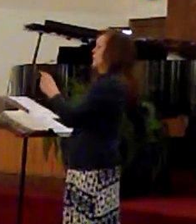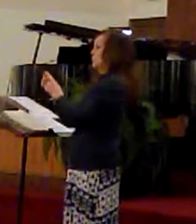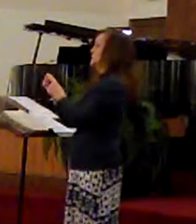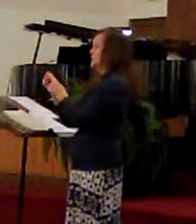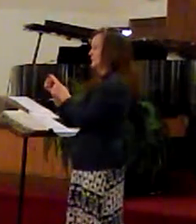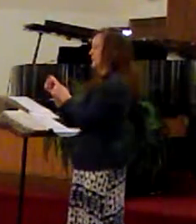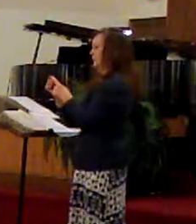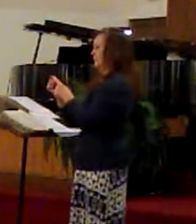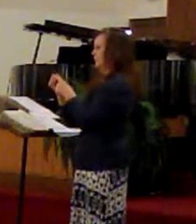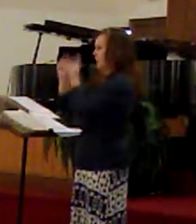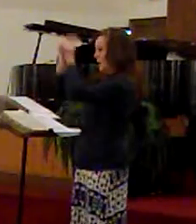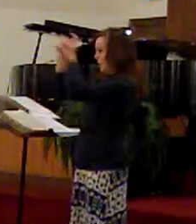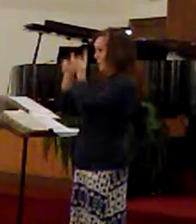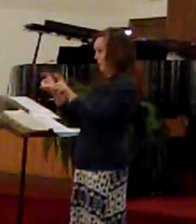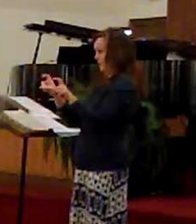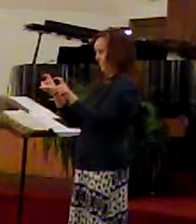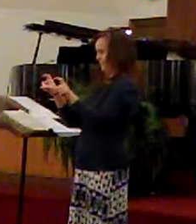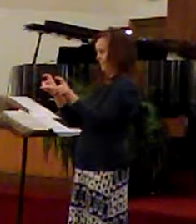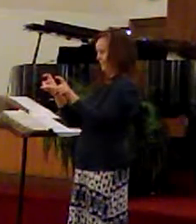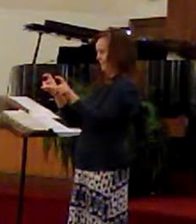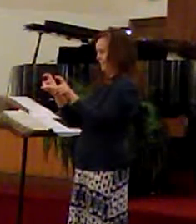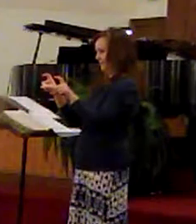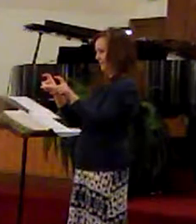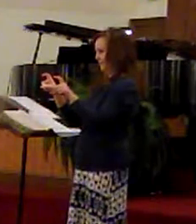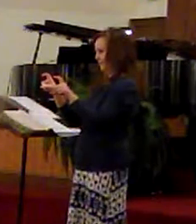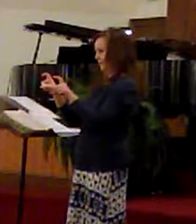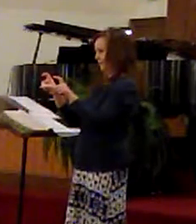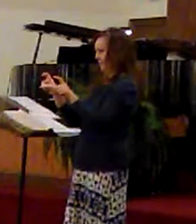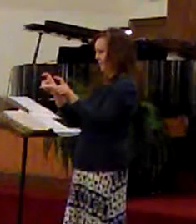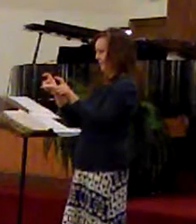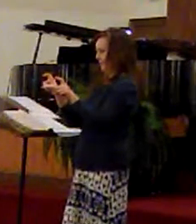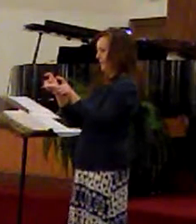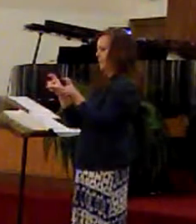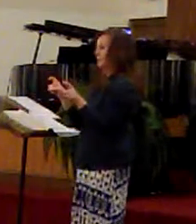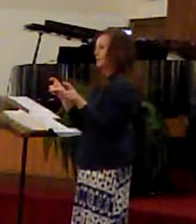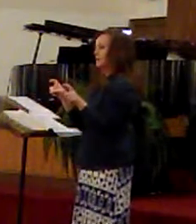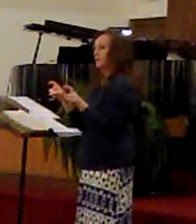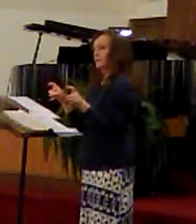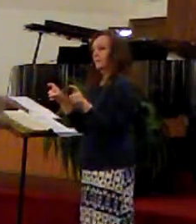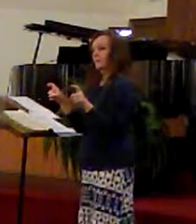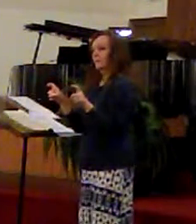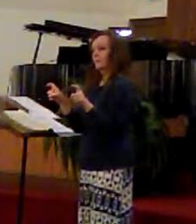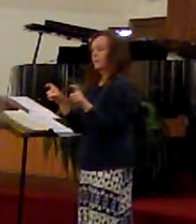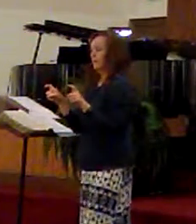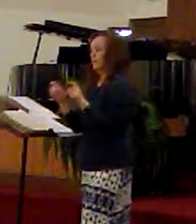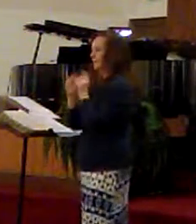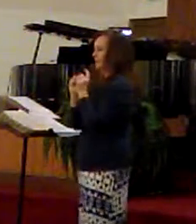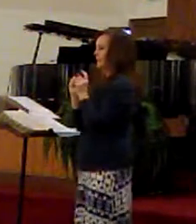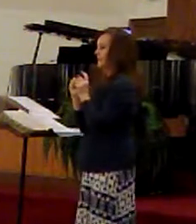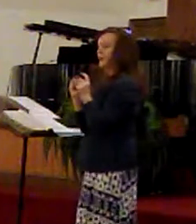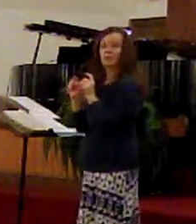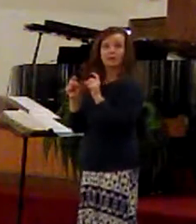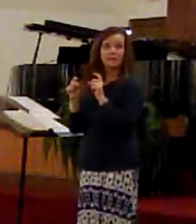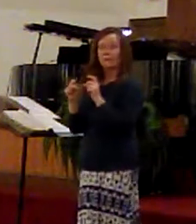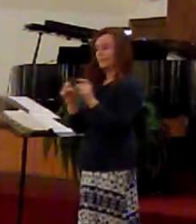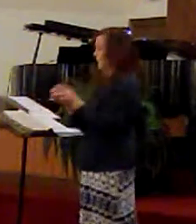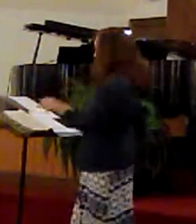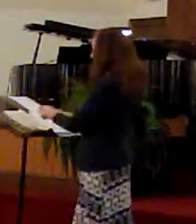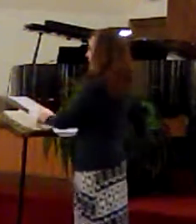Okay, question. I know you're writing, and you're frequently writing because I usually fly through the slides. But answer this question. Is this God's